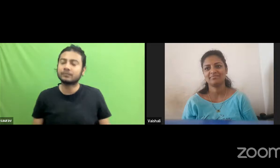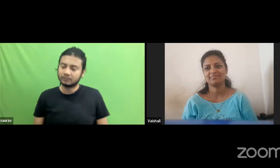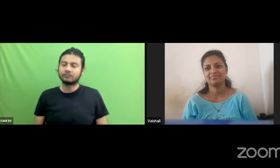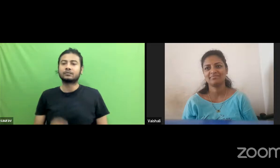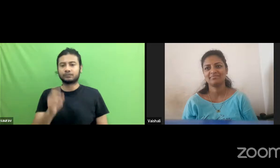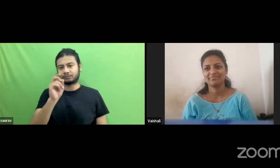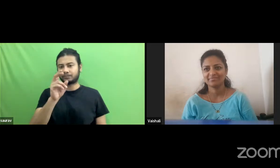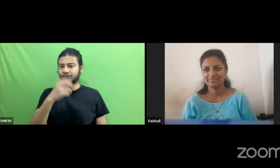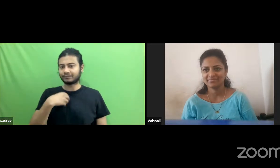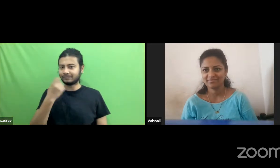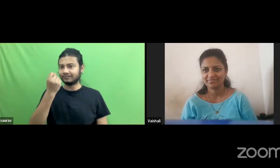know how to sign that prayer.